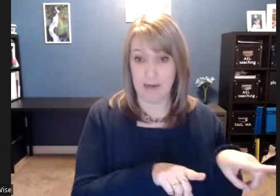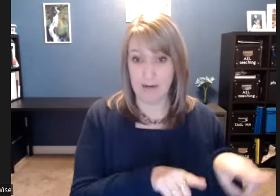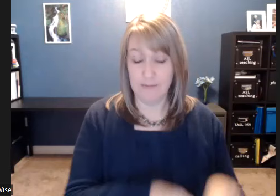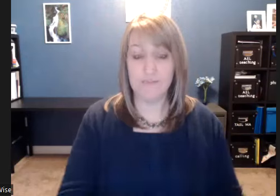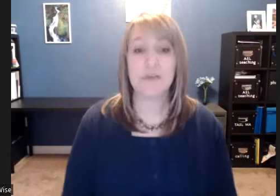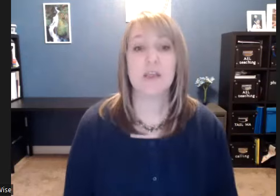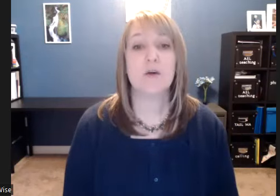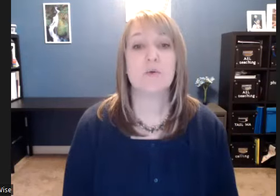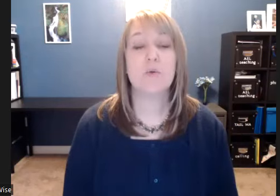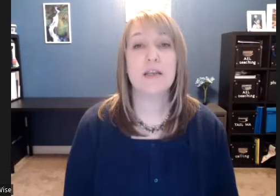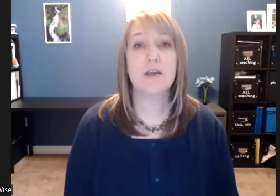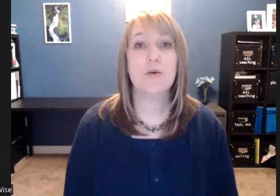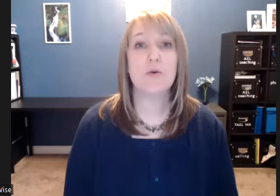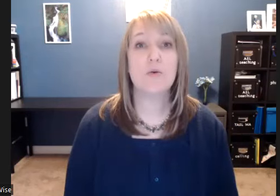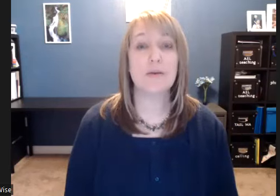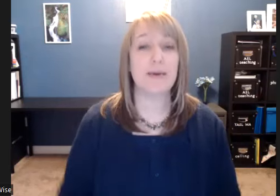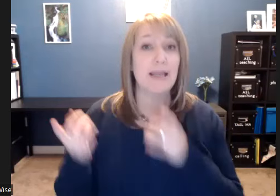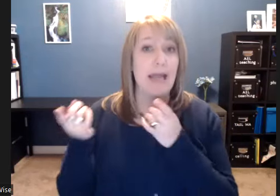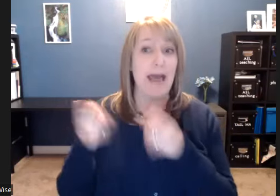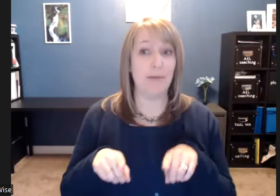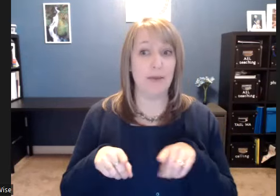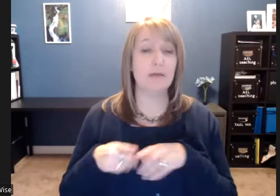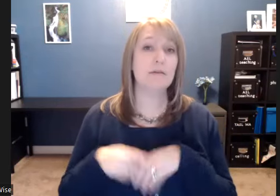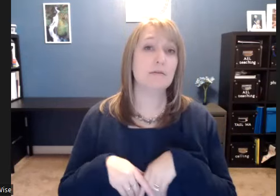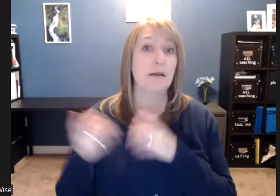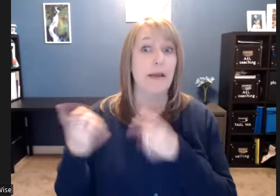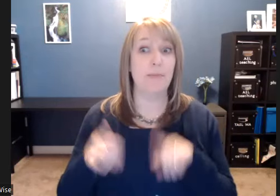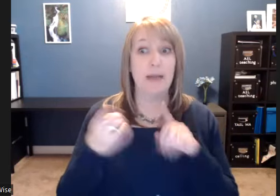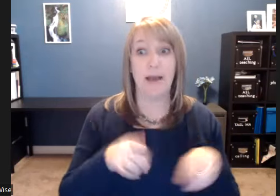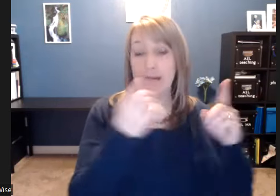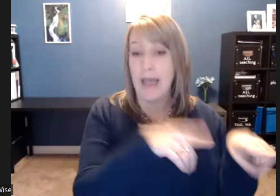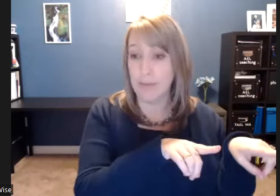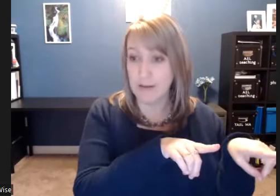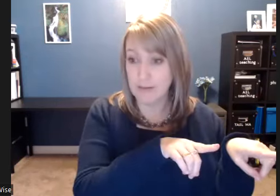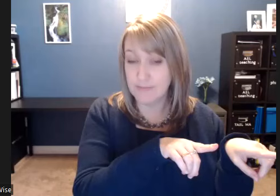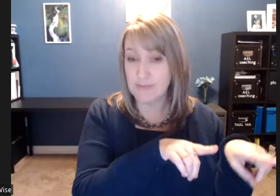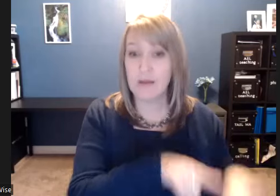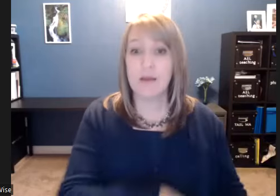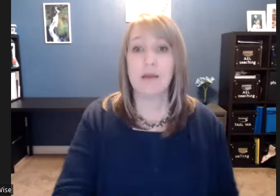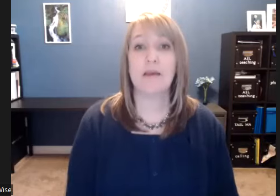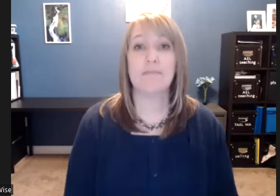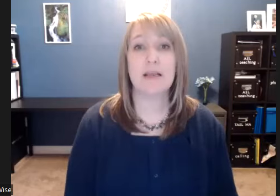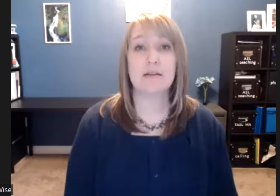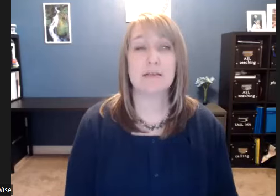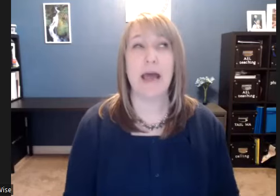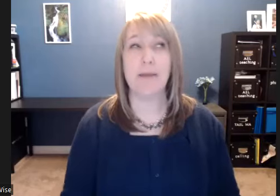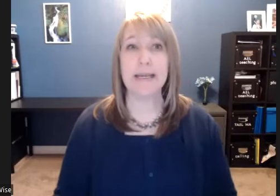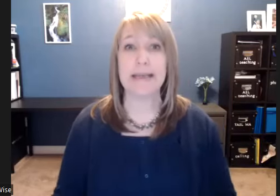sign. When you repeat happen, happen, happen, happen, it means